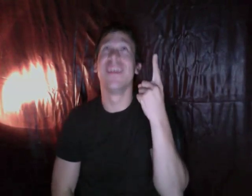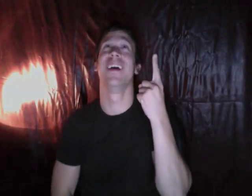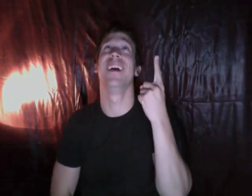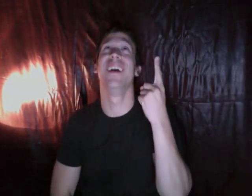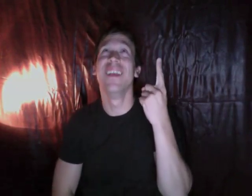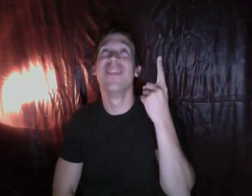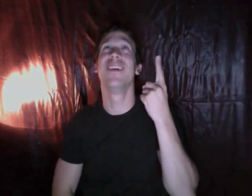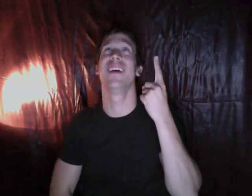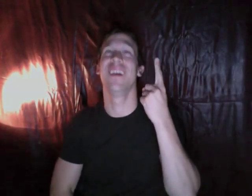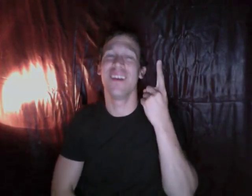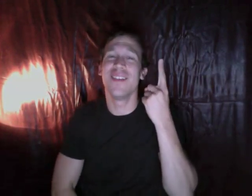thread.